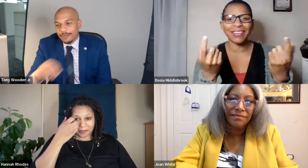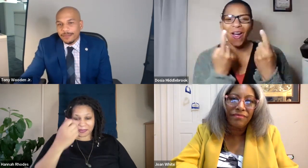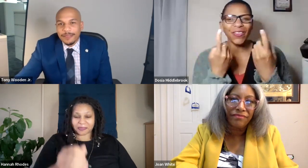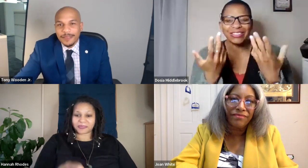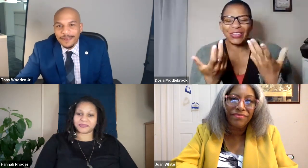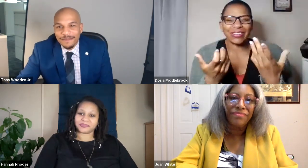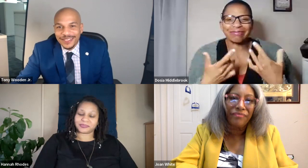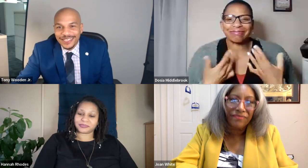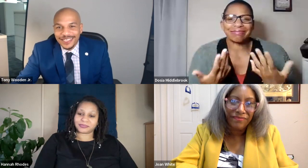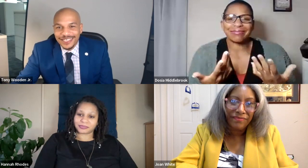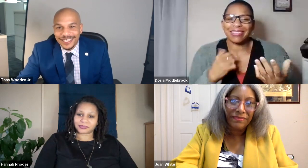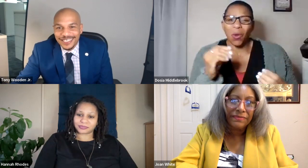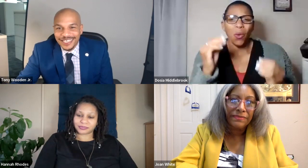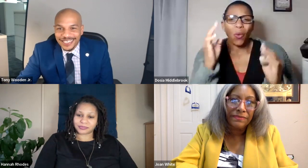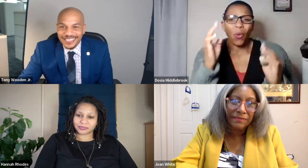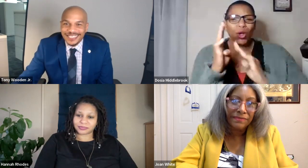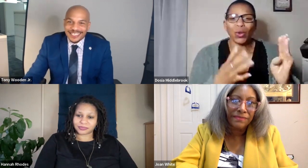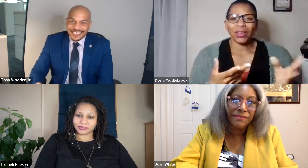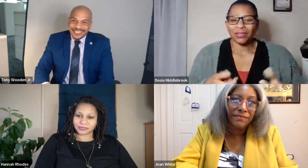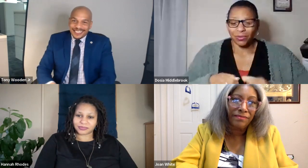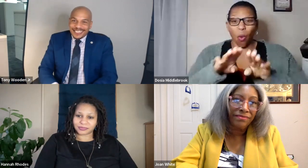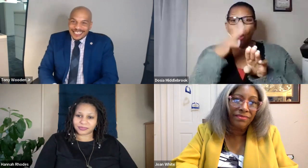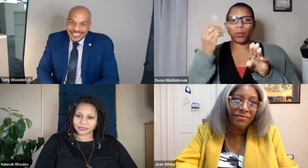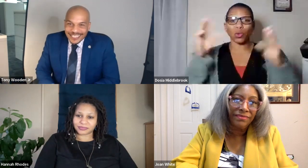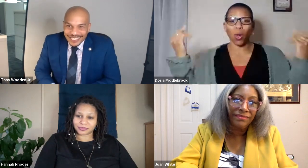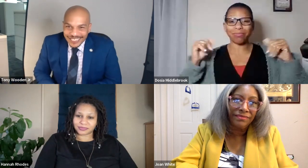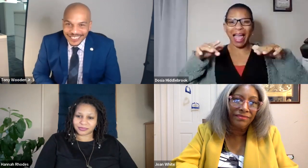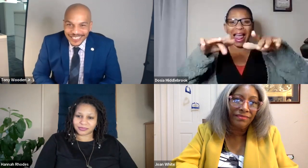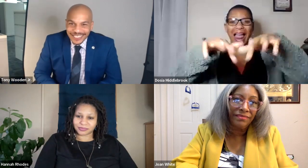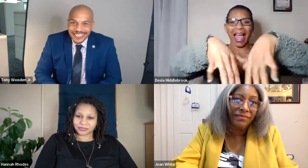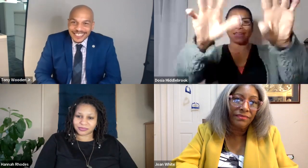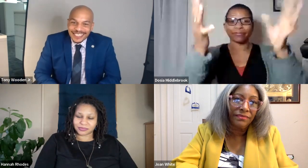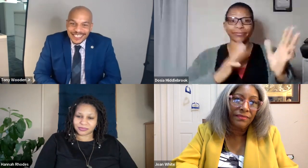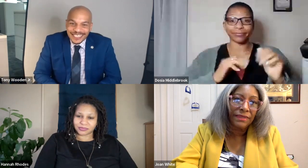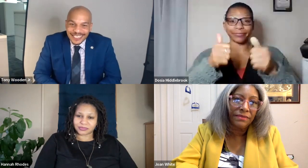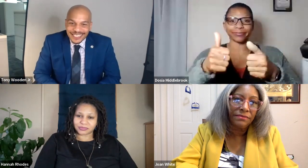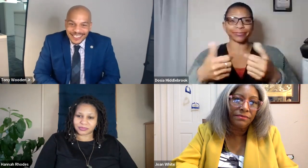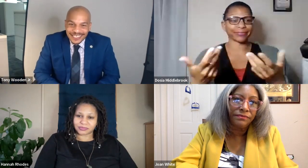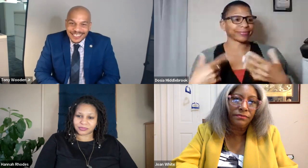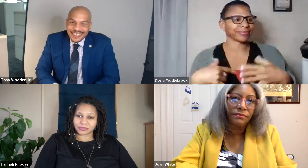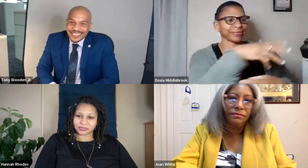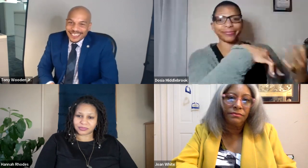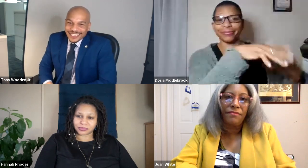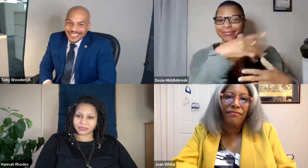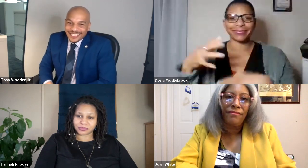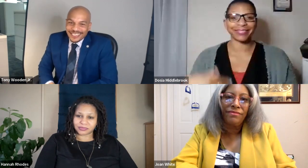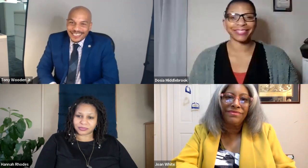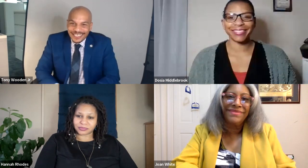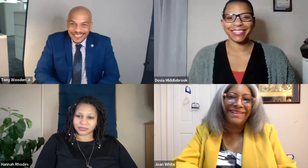in. They're on it. They're in with the flow of conversation. The moment the door opens, you let them flow and they're taken care